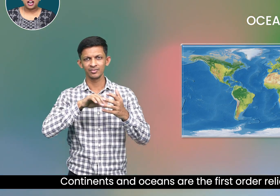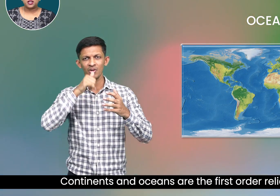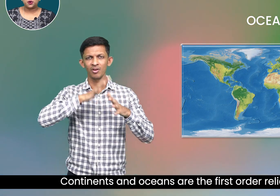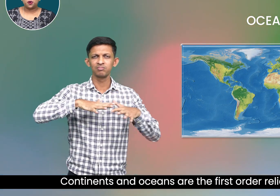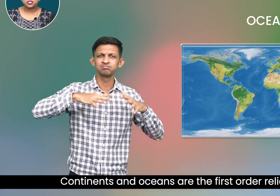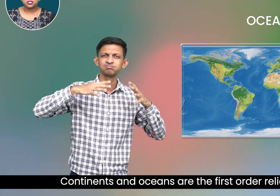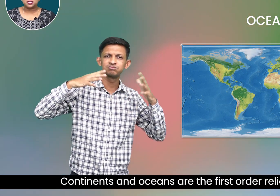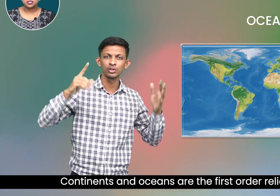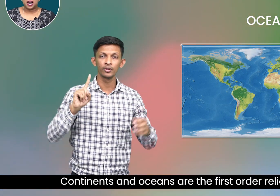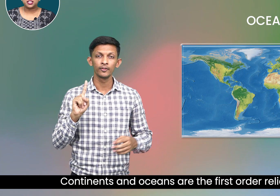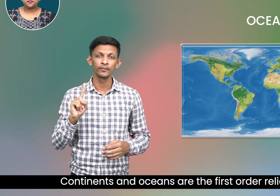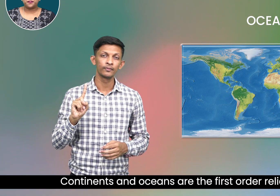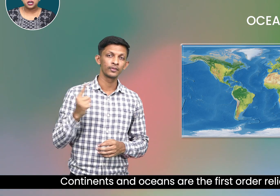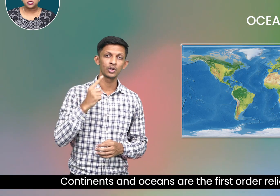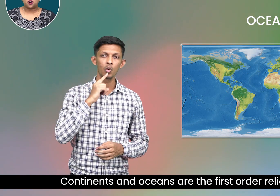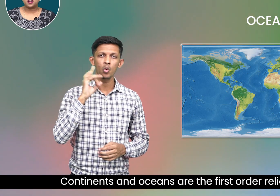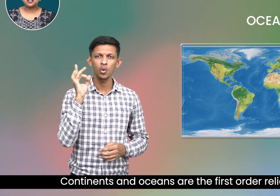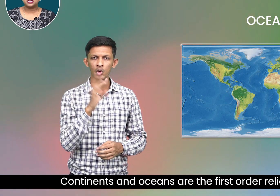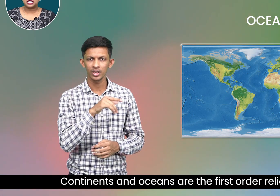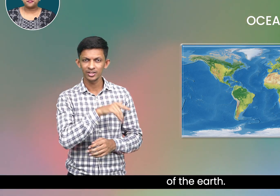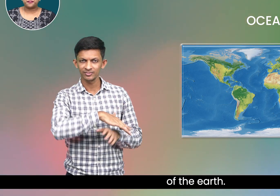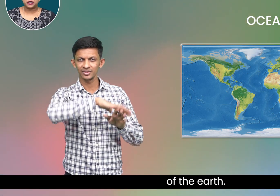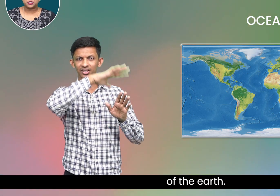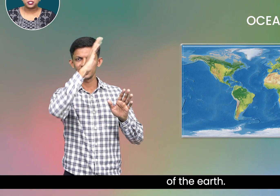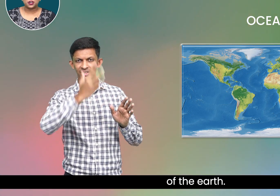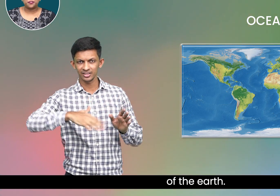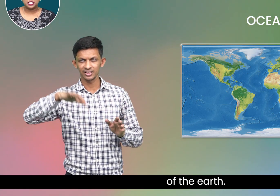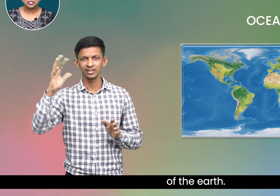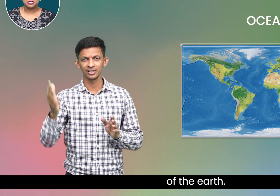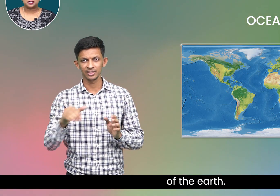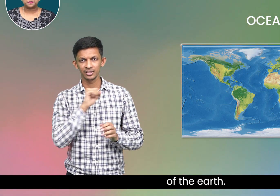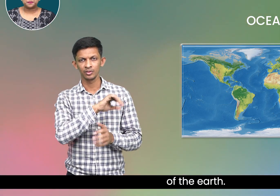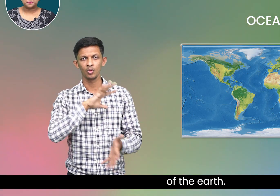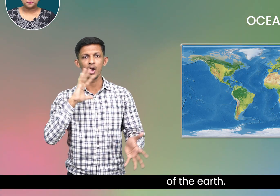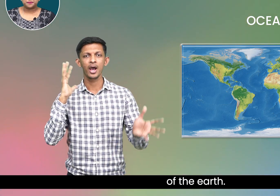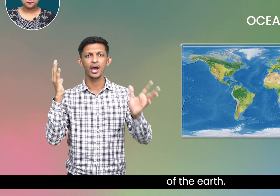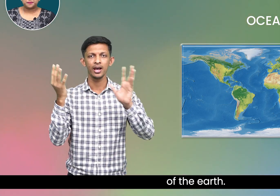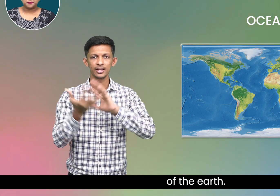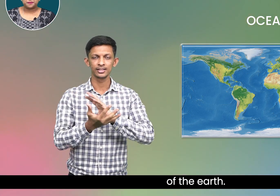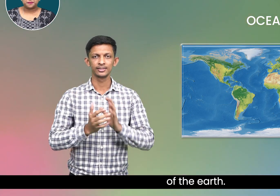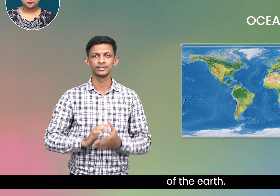Continents and oceans are the first order relief features of the earth.